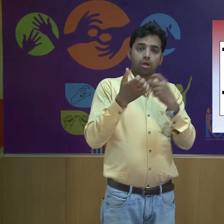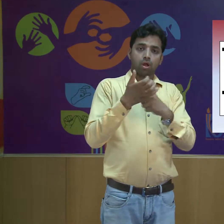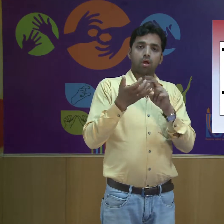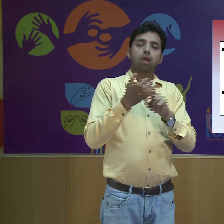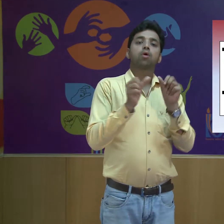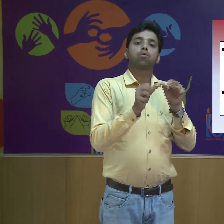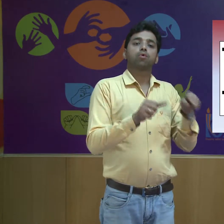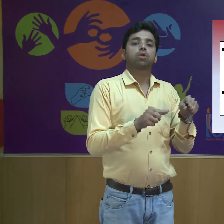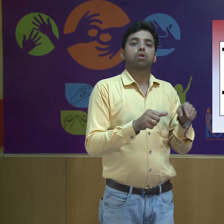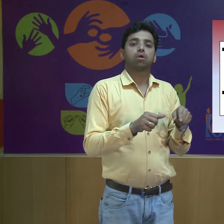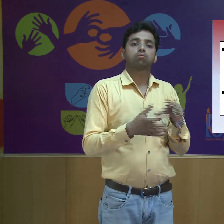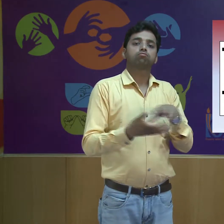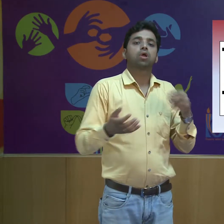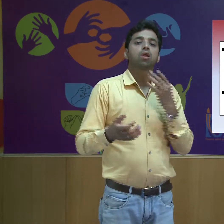is, color of skin.